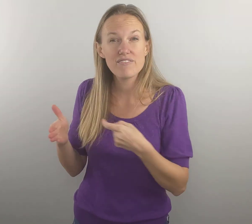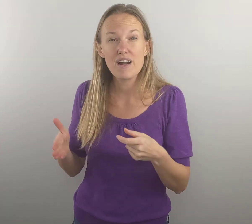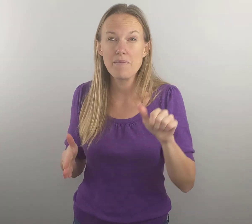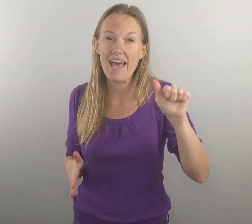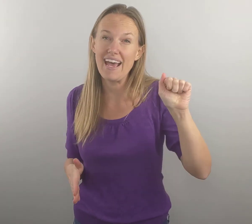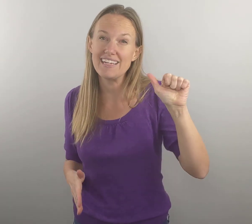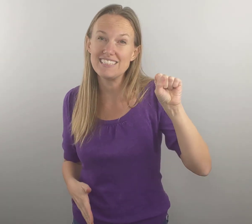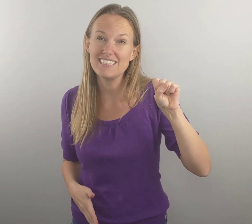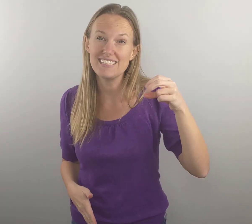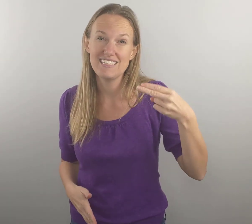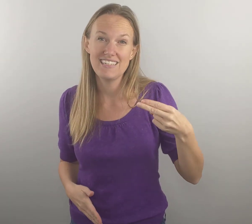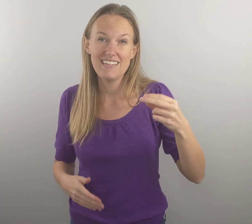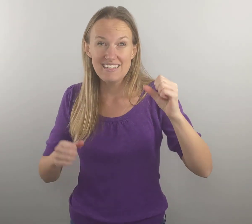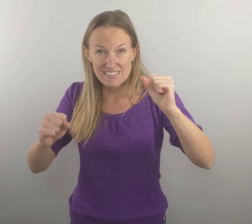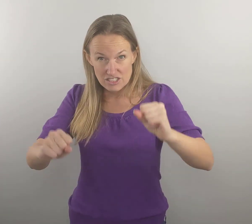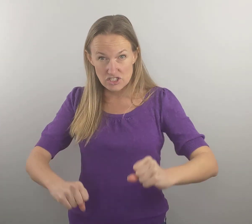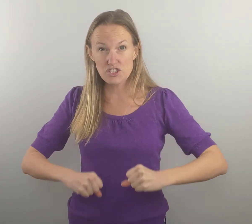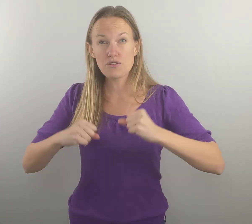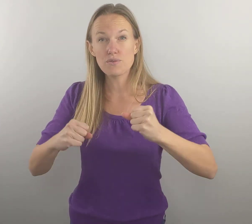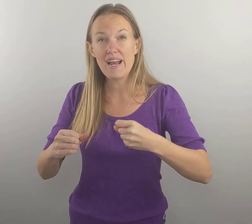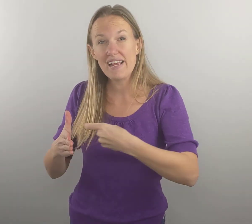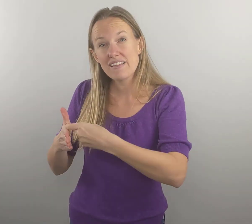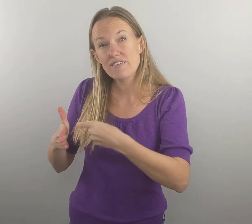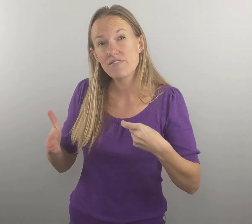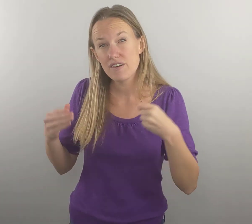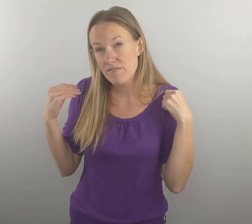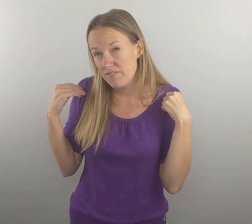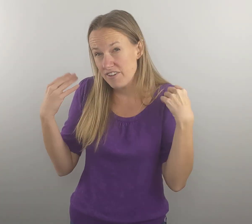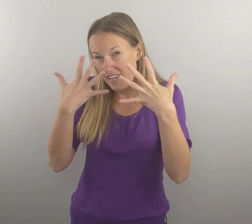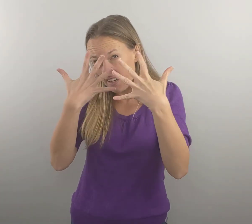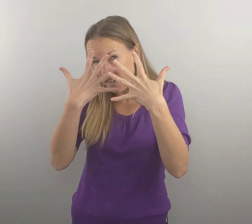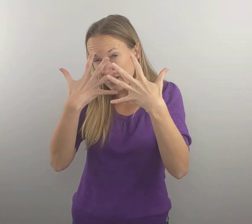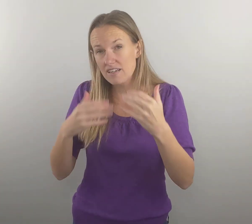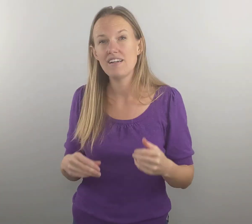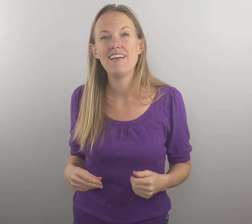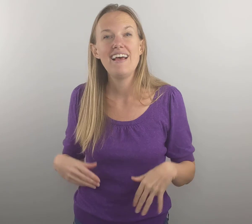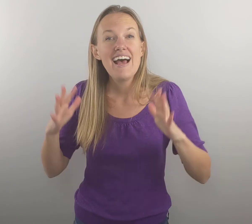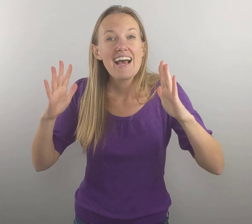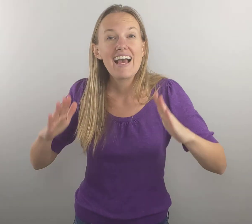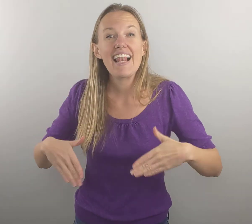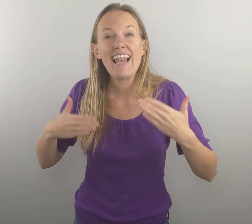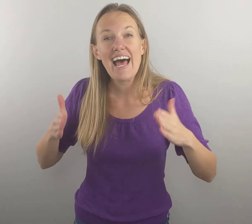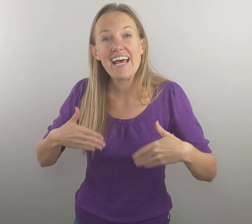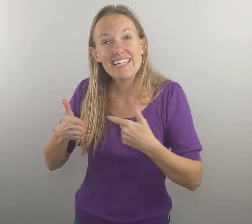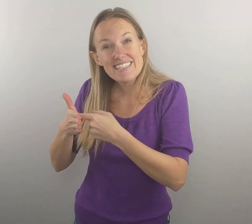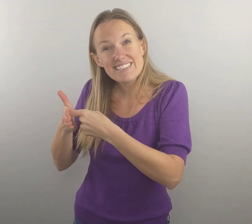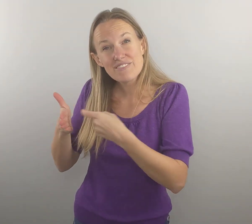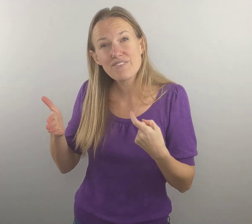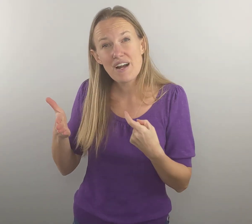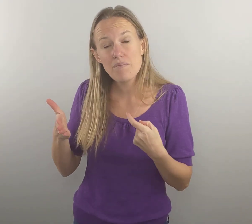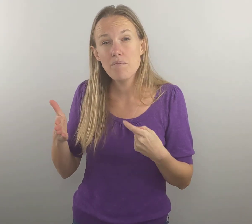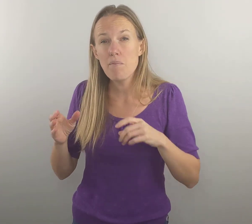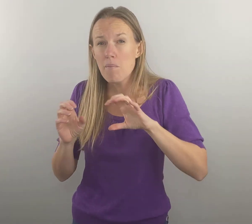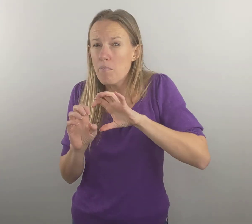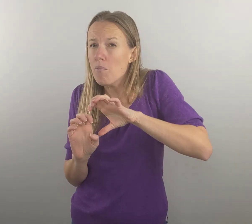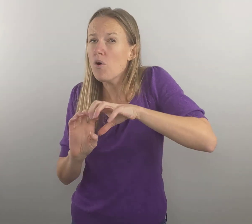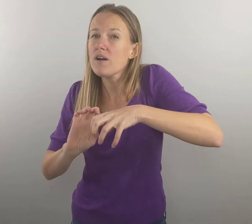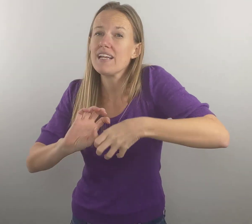from ash, strength from fear, gladness from